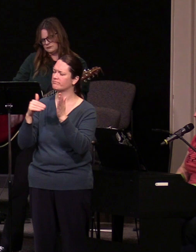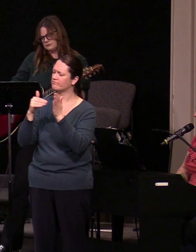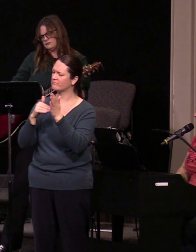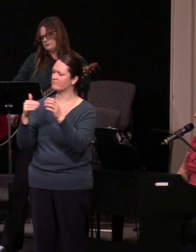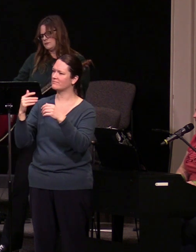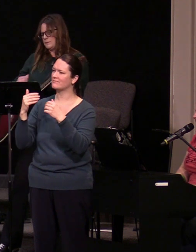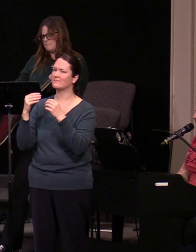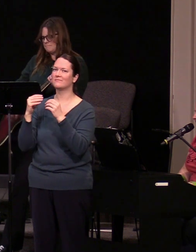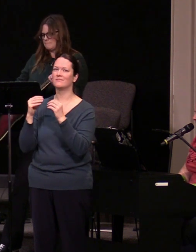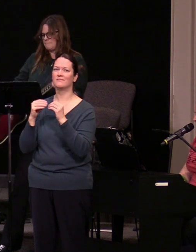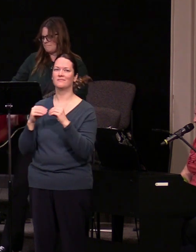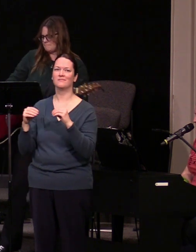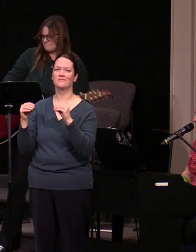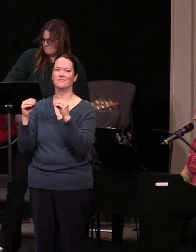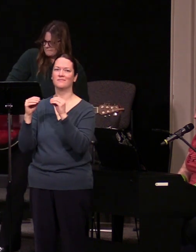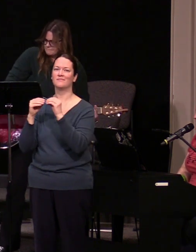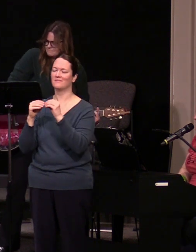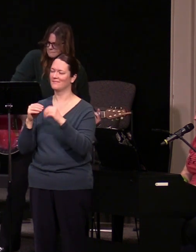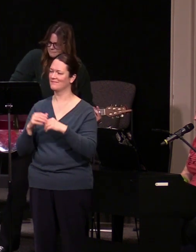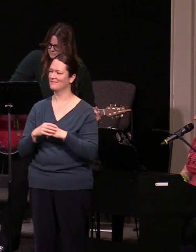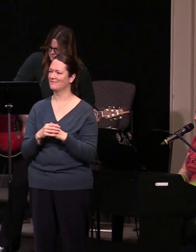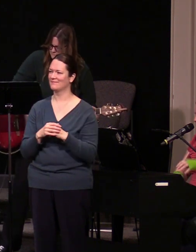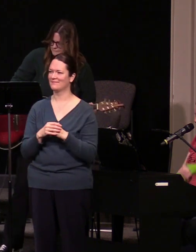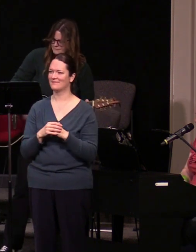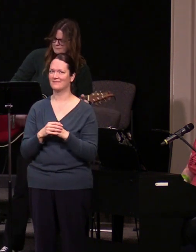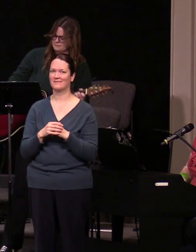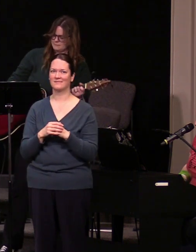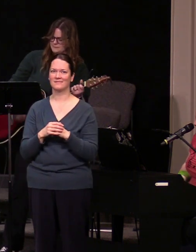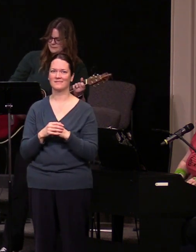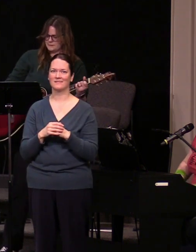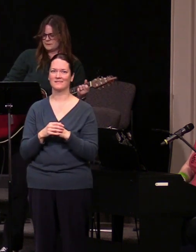100 billion times.